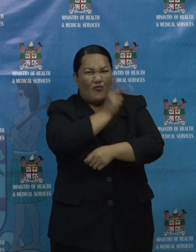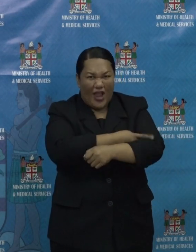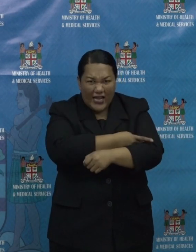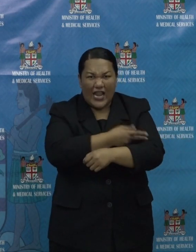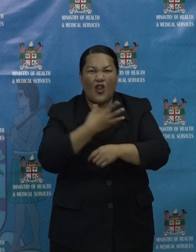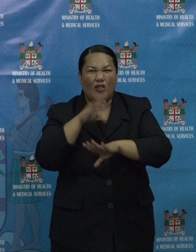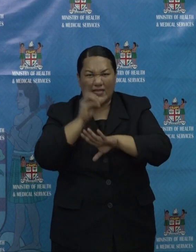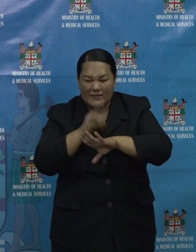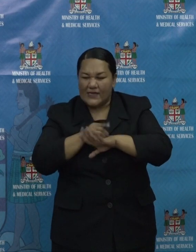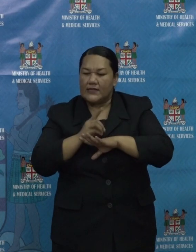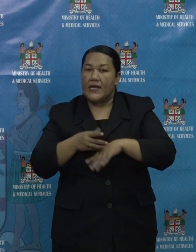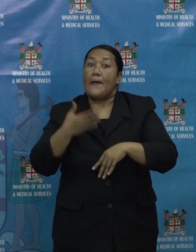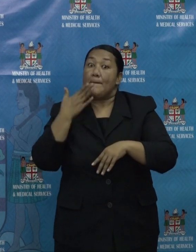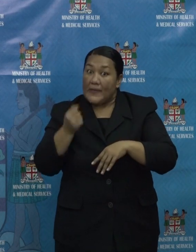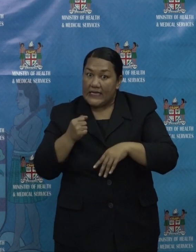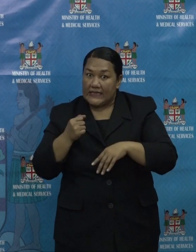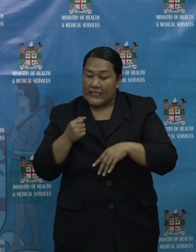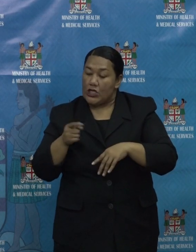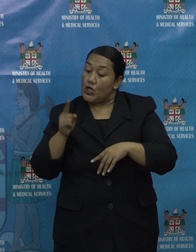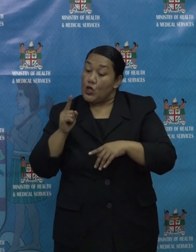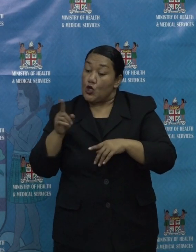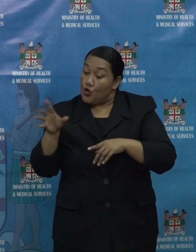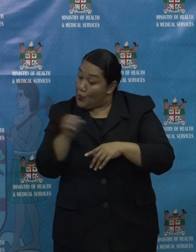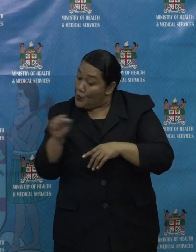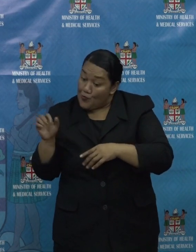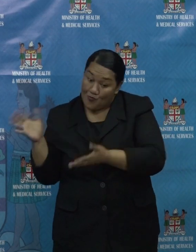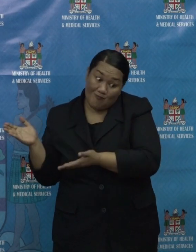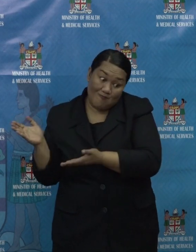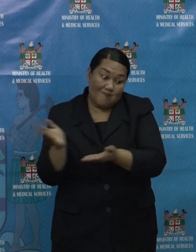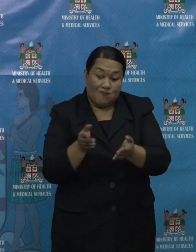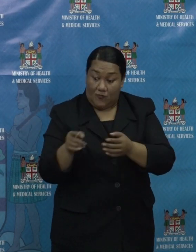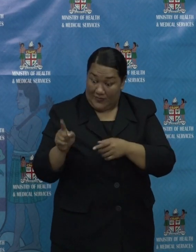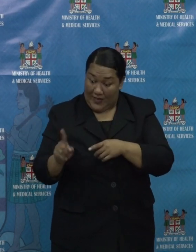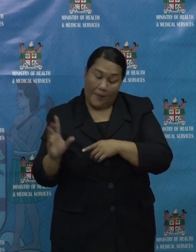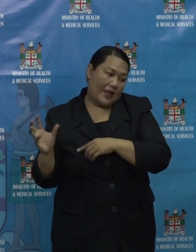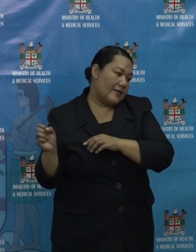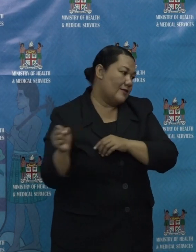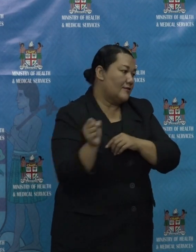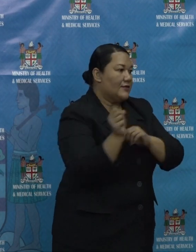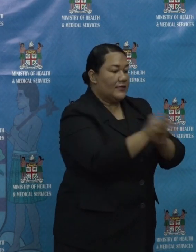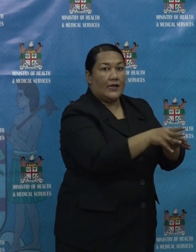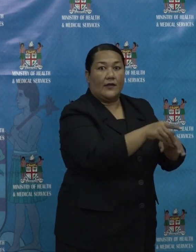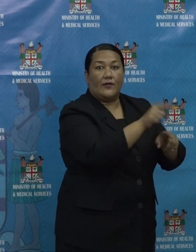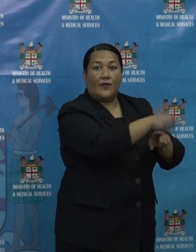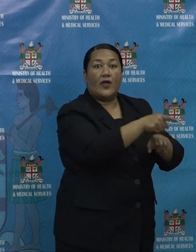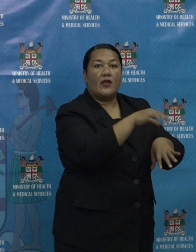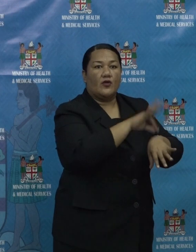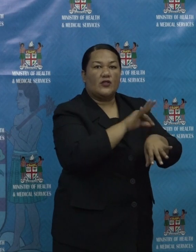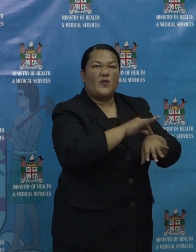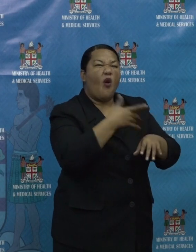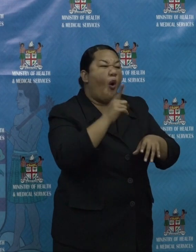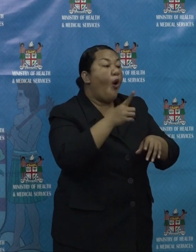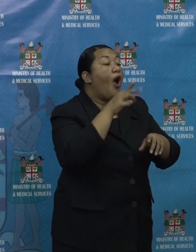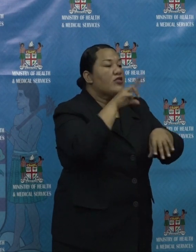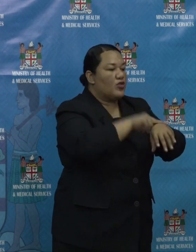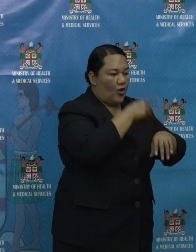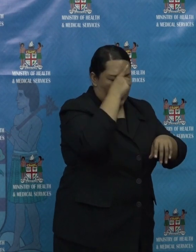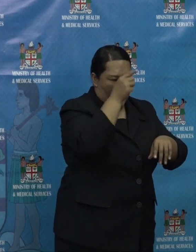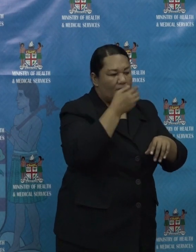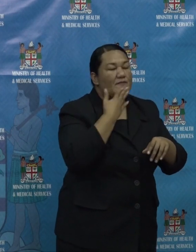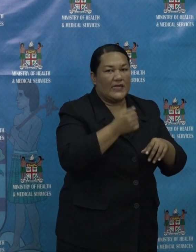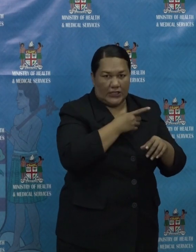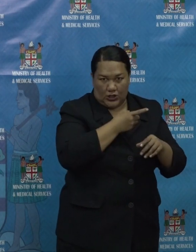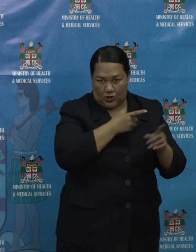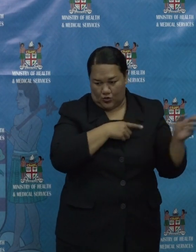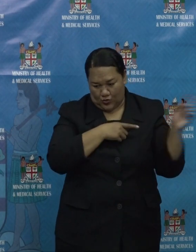touch right away. Come to a screening clinic, get tested, and get seen by one of our doctors so you get placed onto the appropriate care pathway